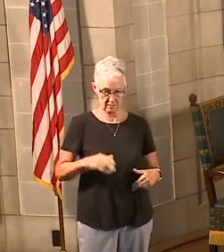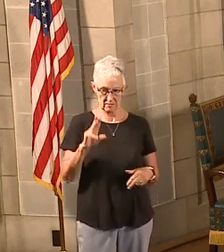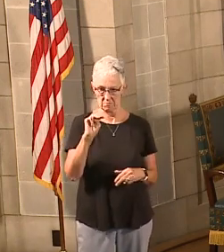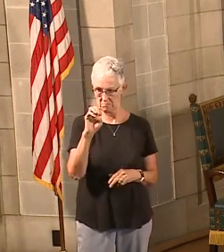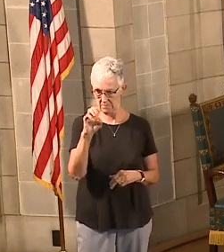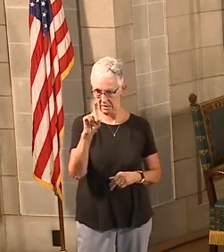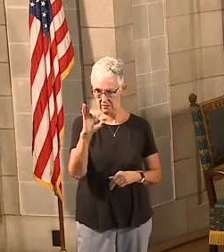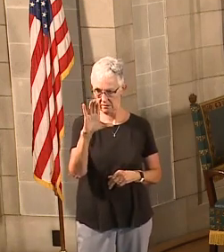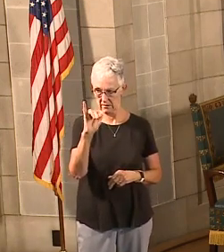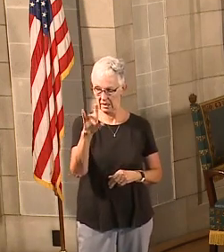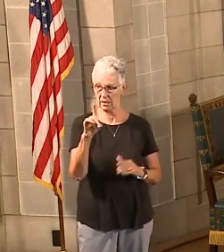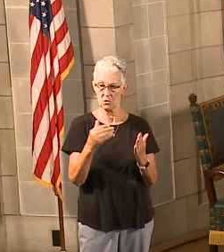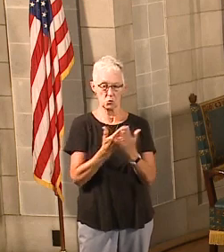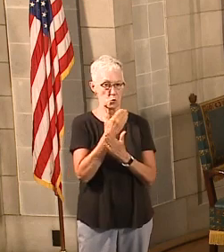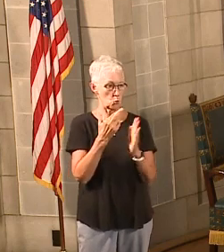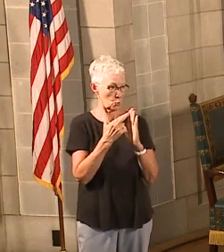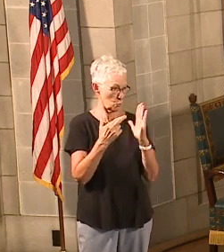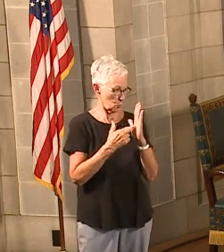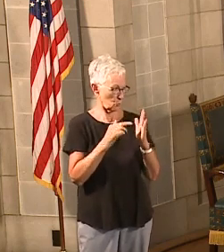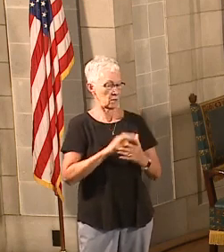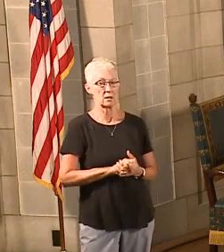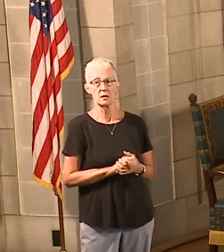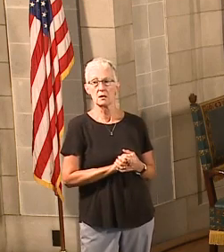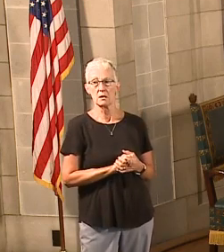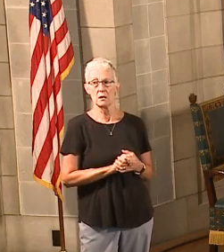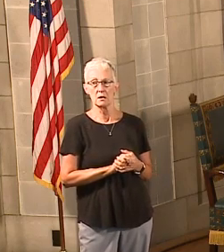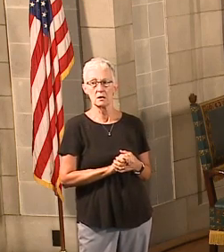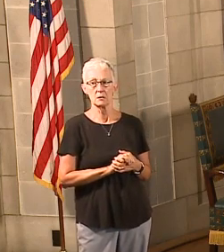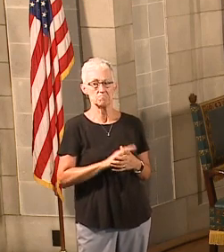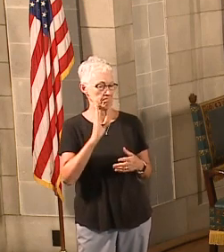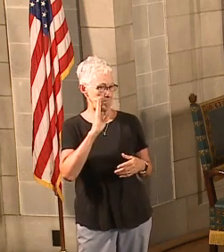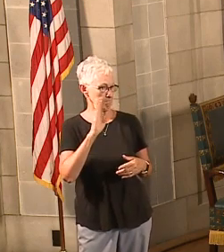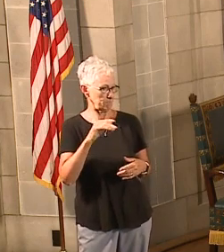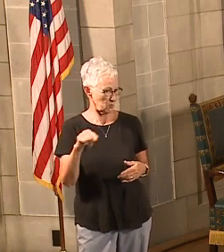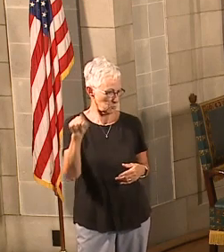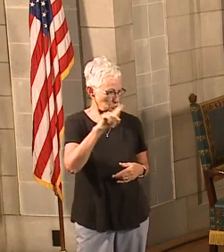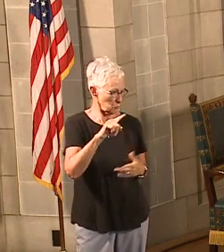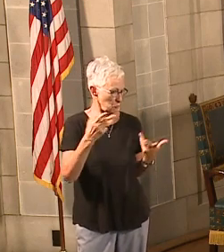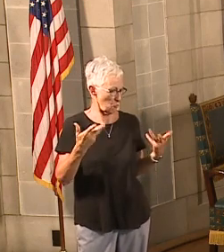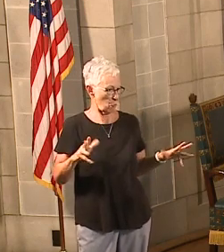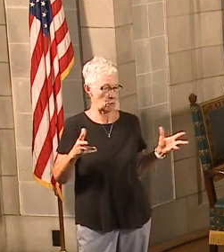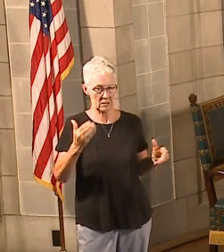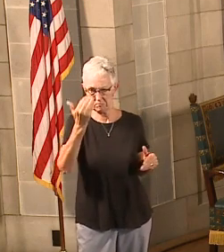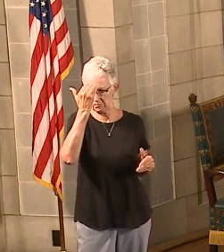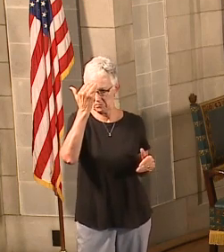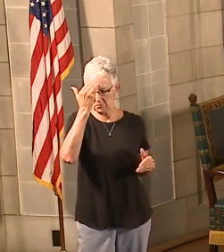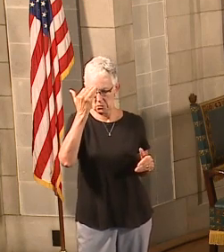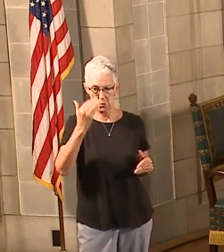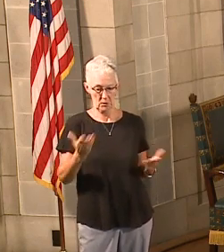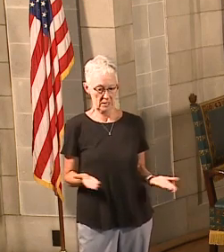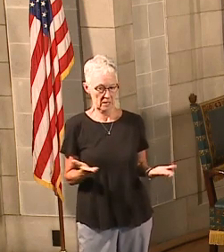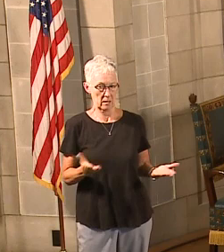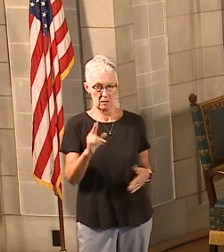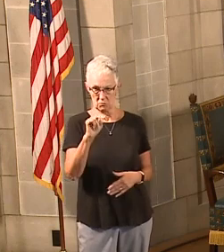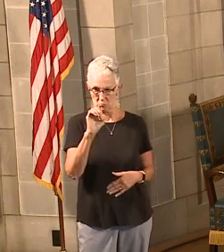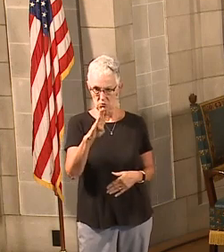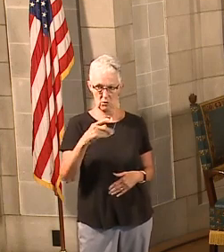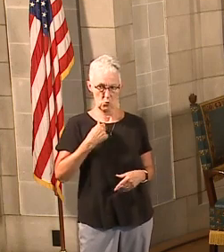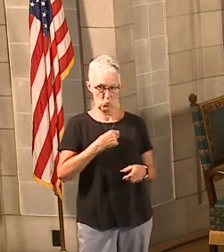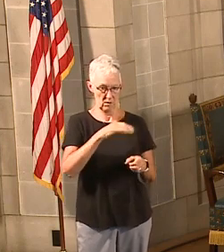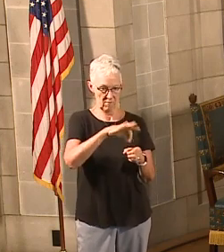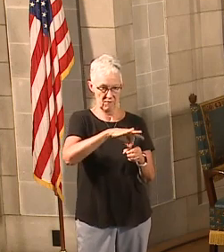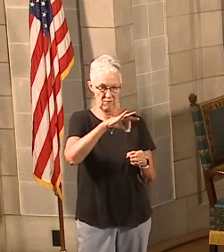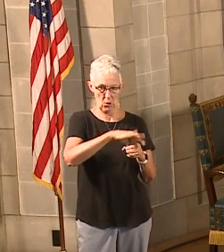So reminder, I'm sure everybody knows that the voters of Nebraska passed Initiative 427, which at the time was